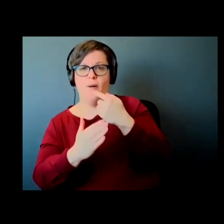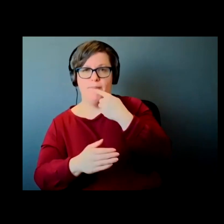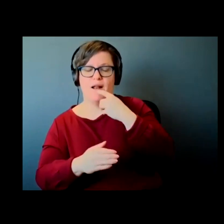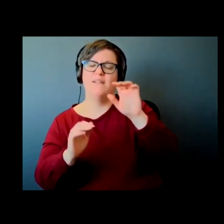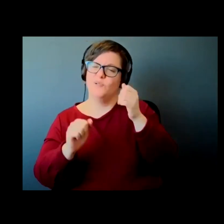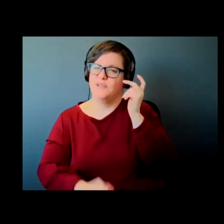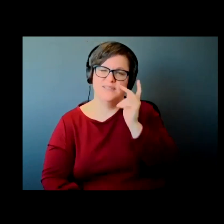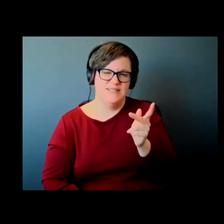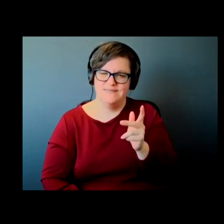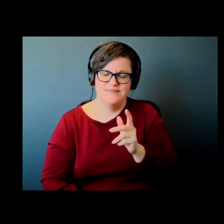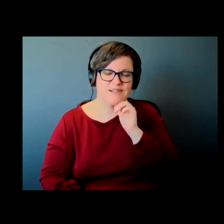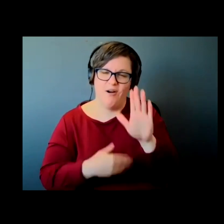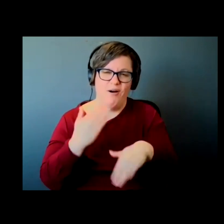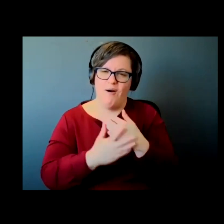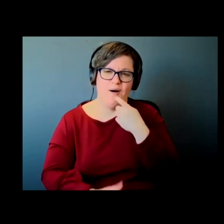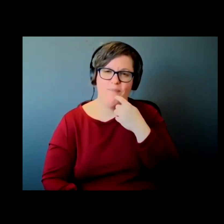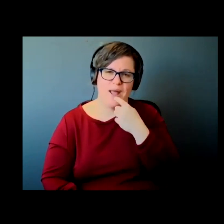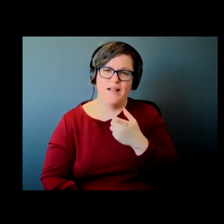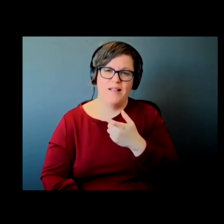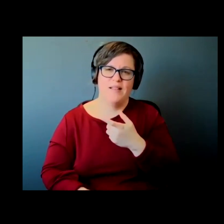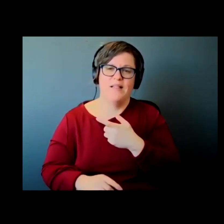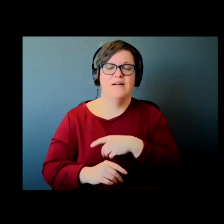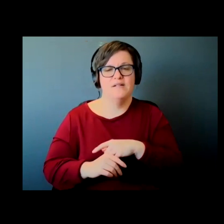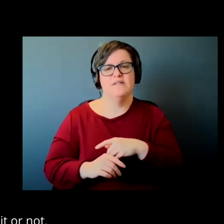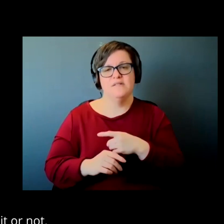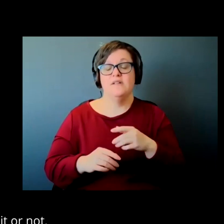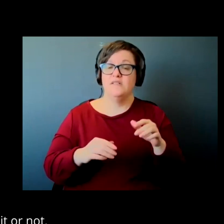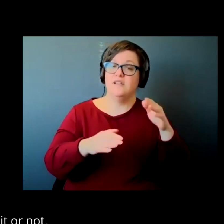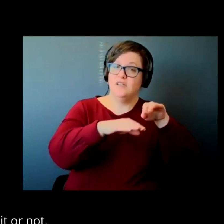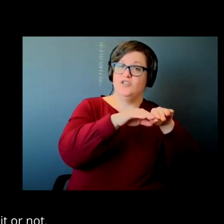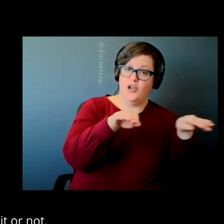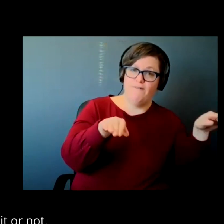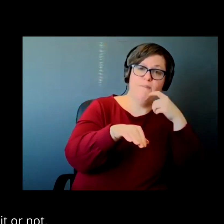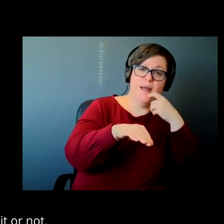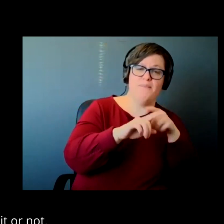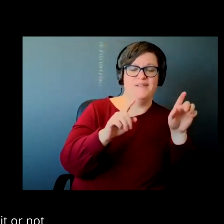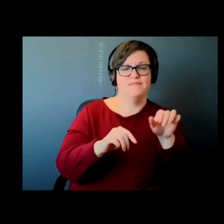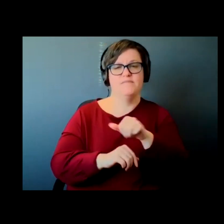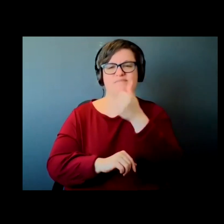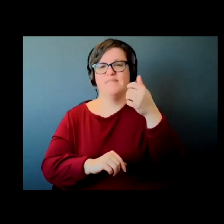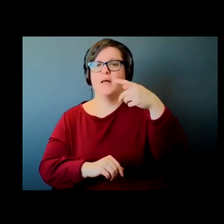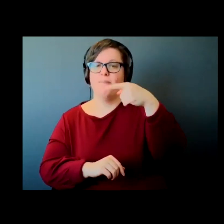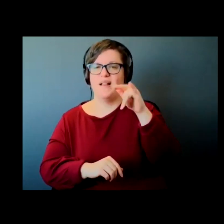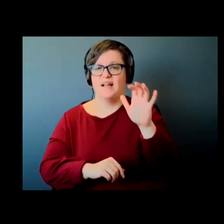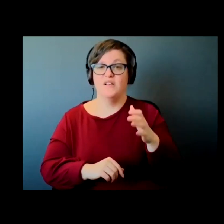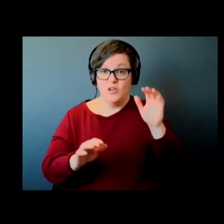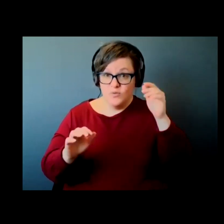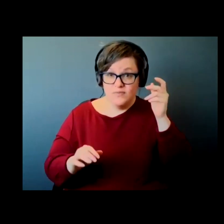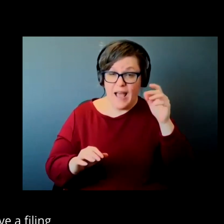The shelves are metal, but the rest is plastic, and I haven't figured that out yet. And believe it or not, there is a bed back there. really